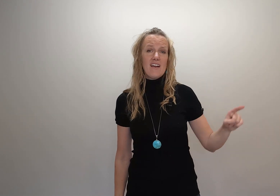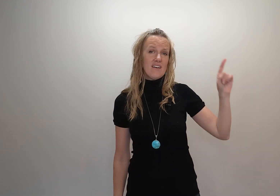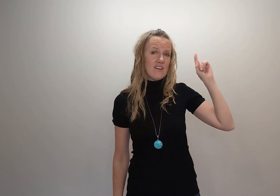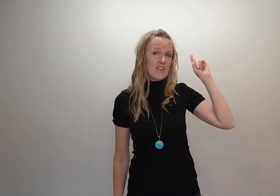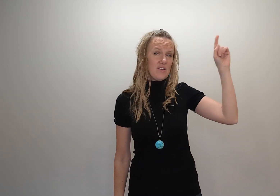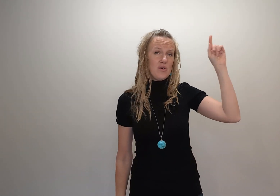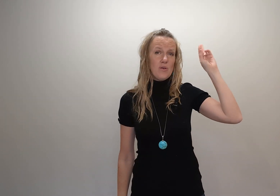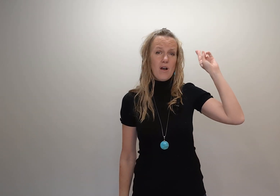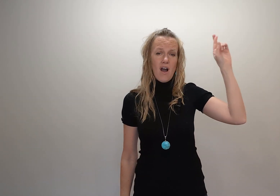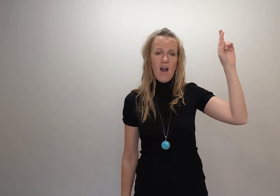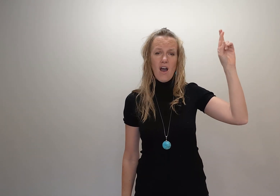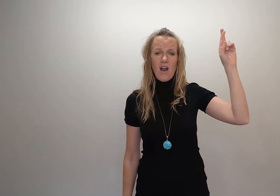where you are.